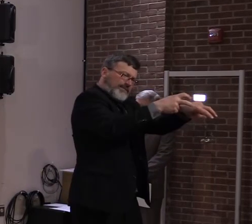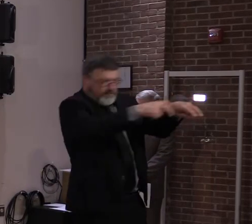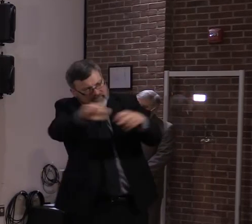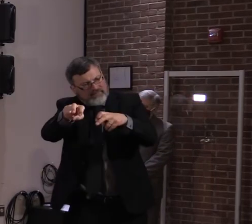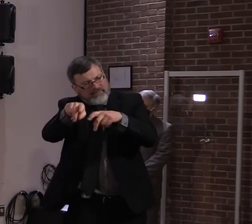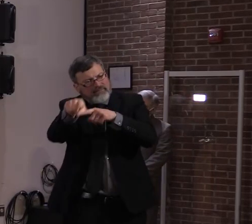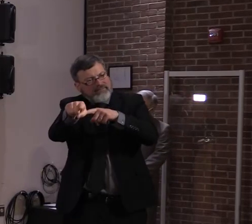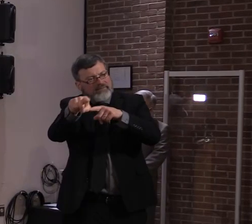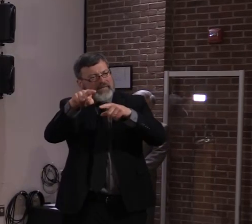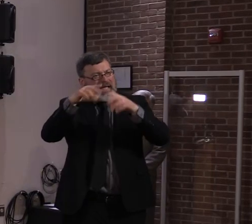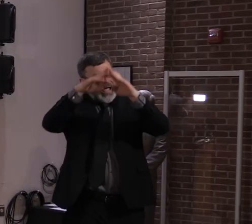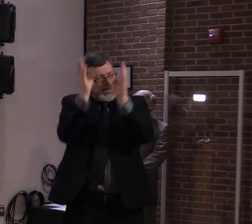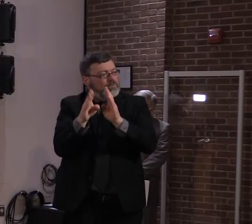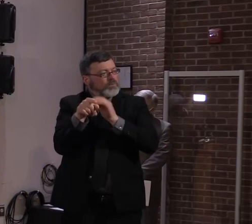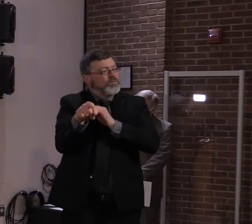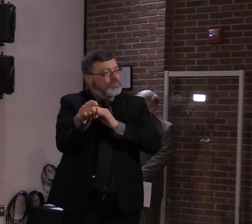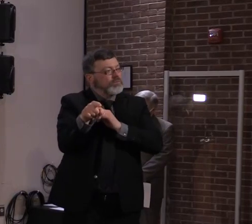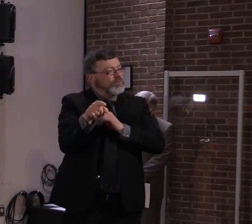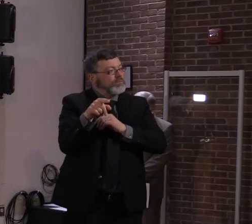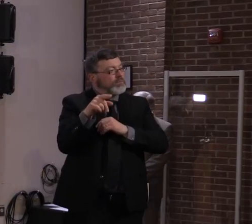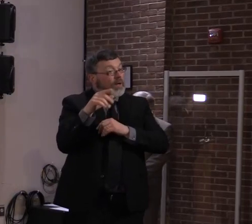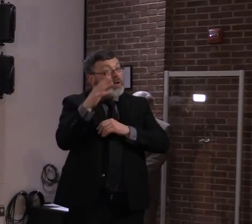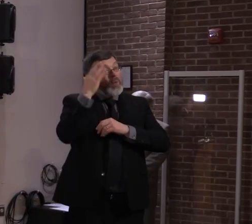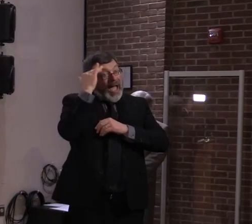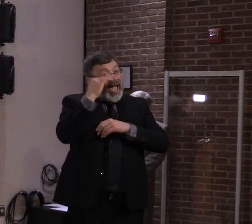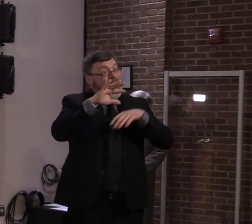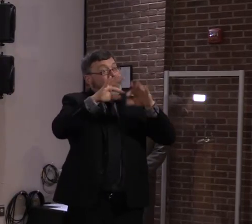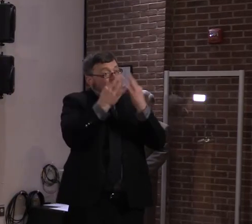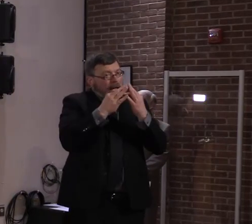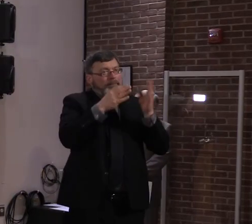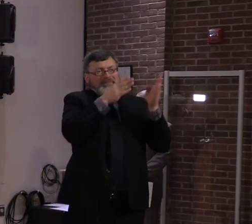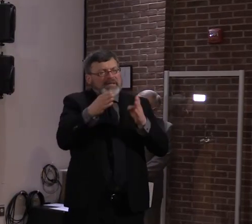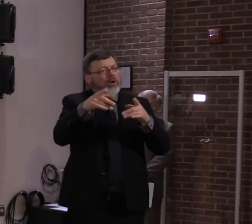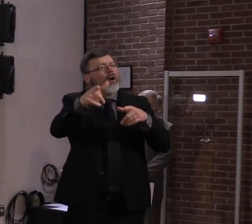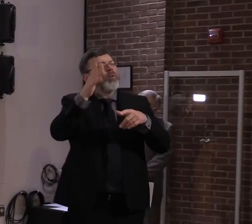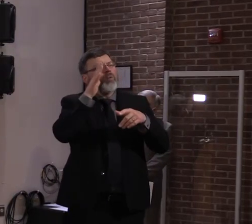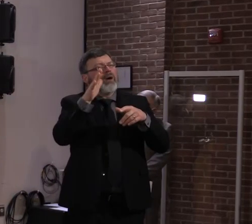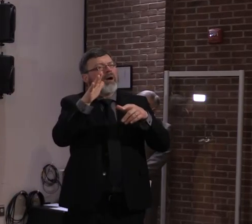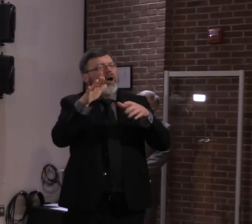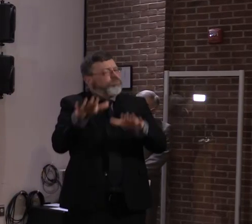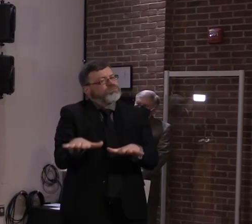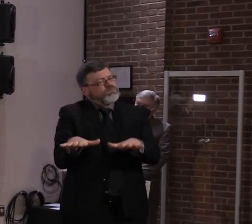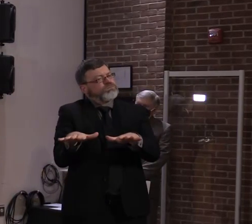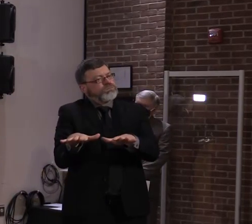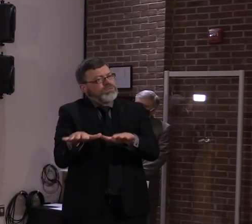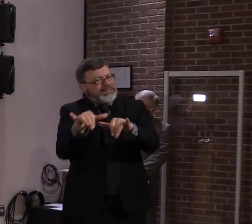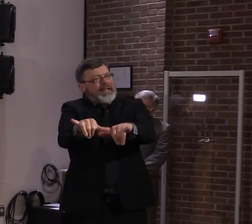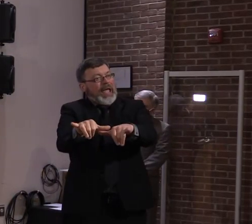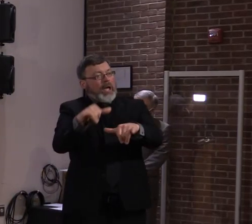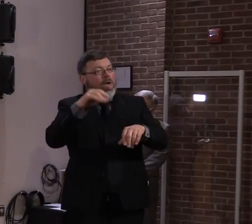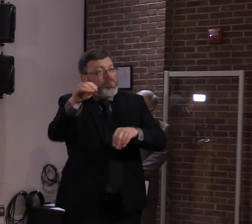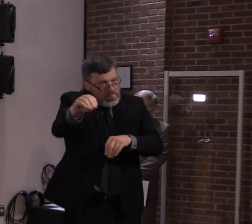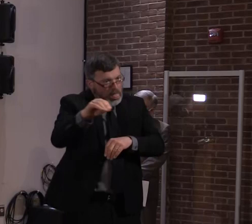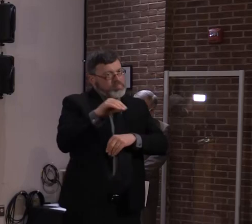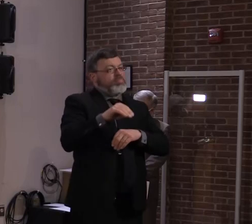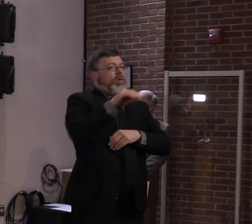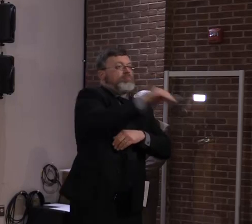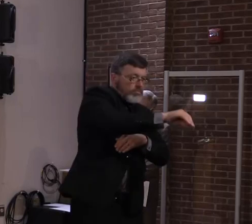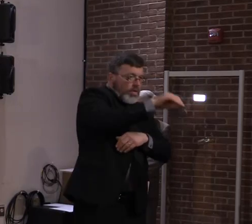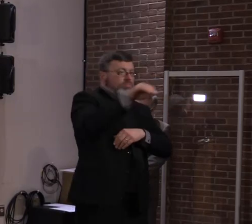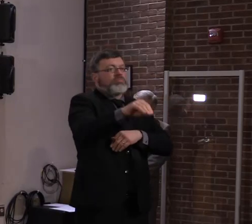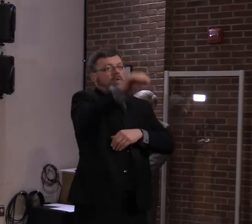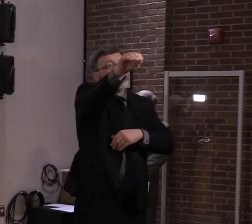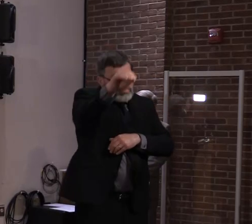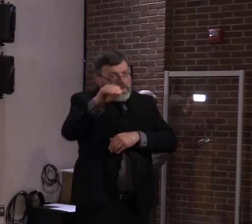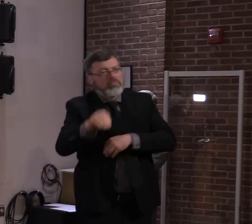future, not just temporary housing, not a band-aid on the issue that we find ourselves in, but more permanent housing that has